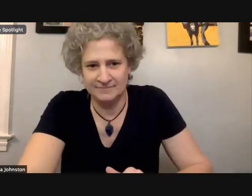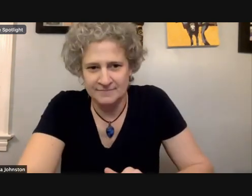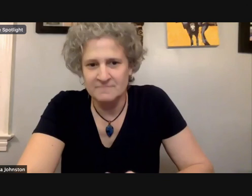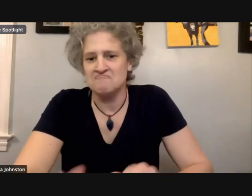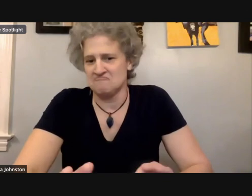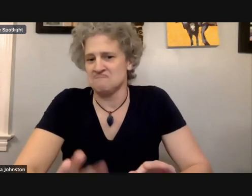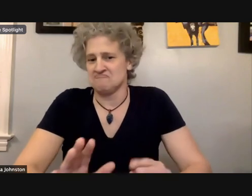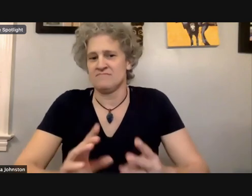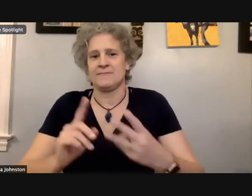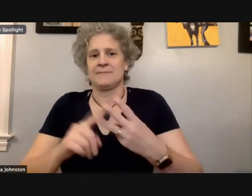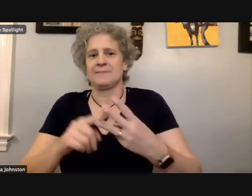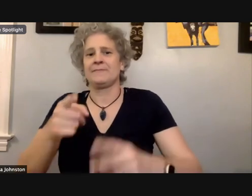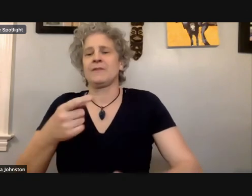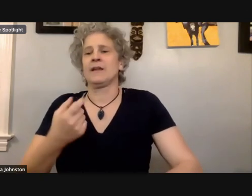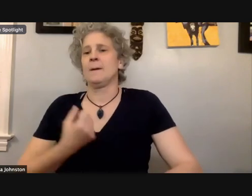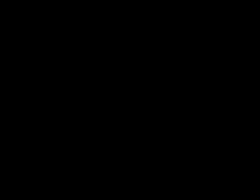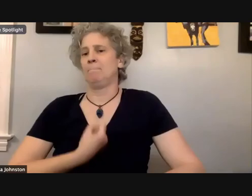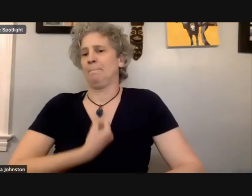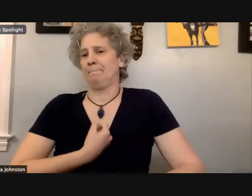signs based on age.